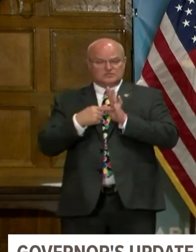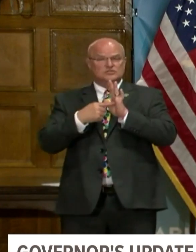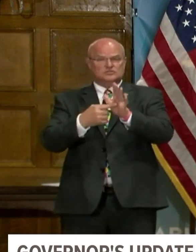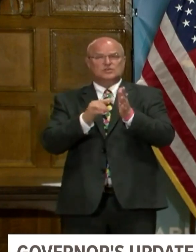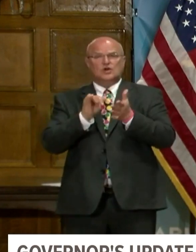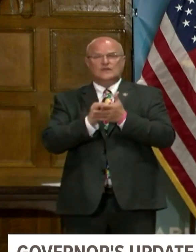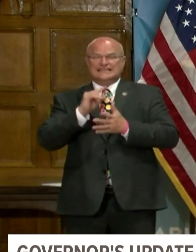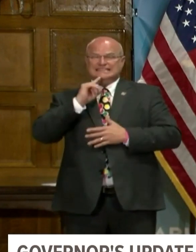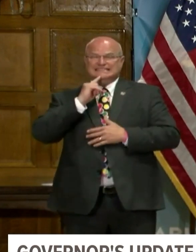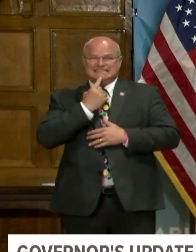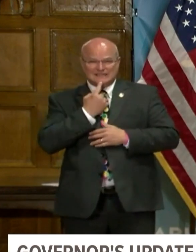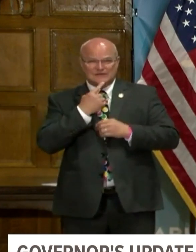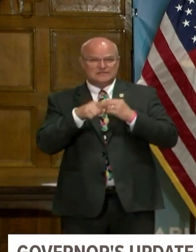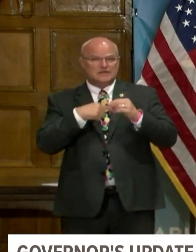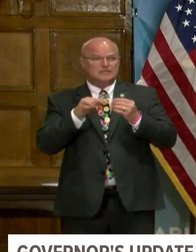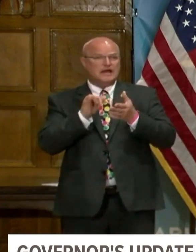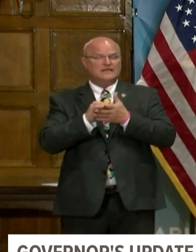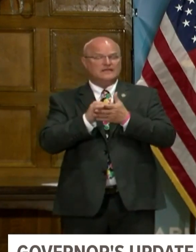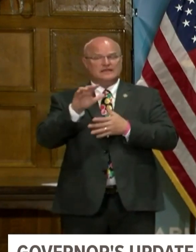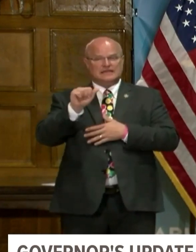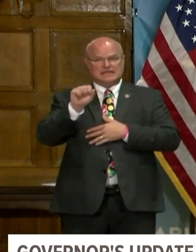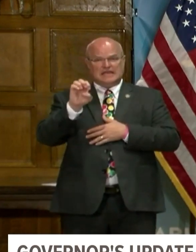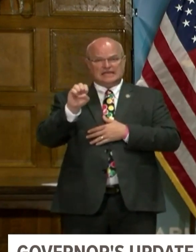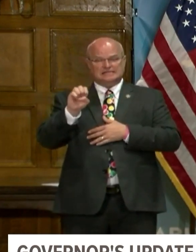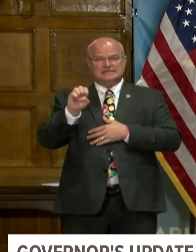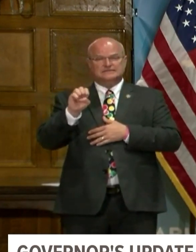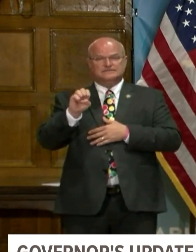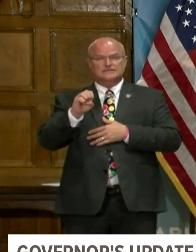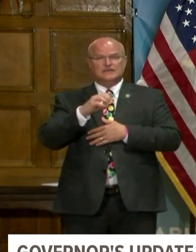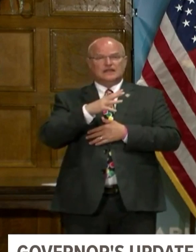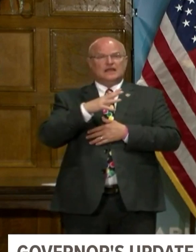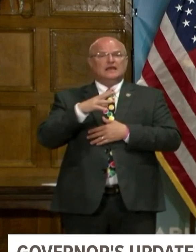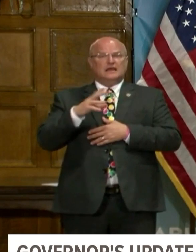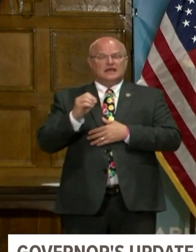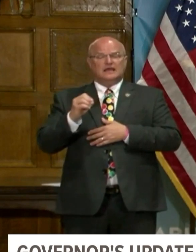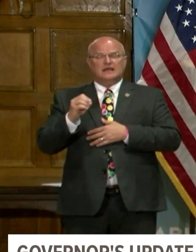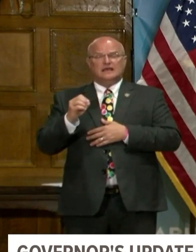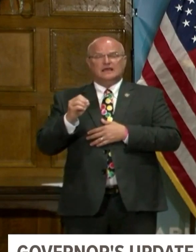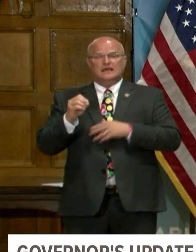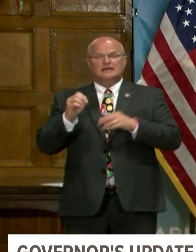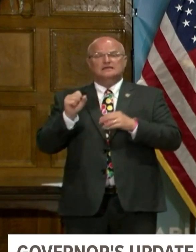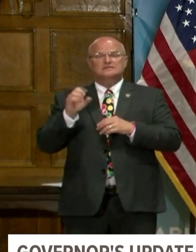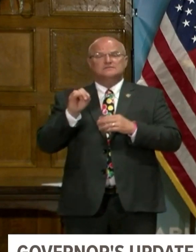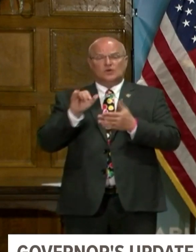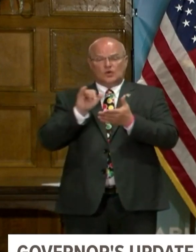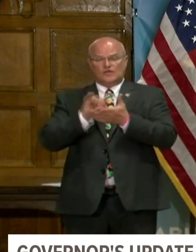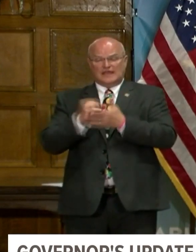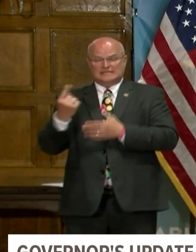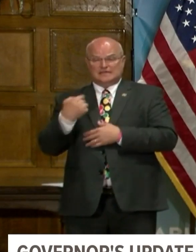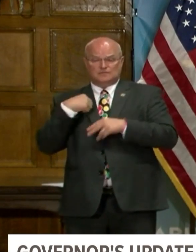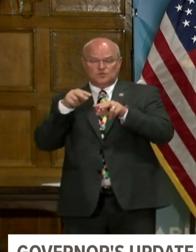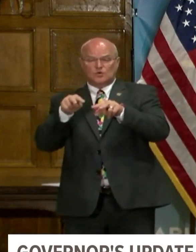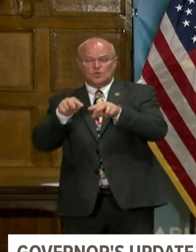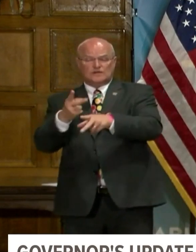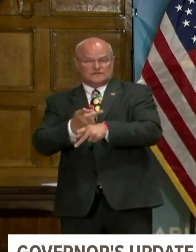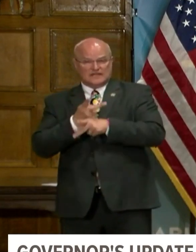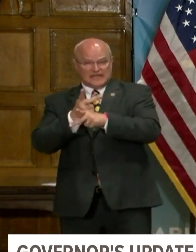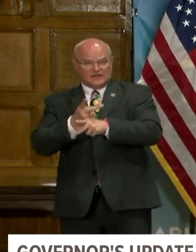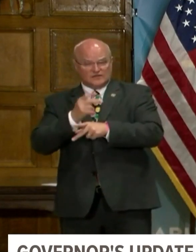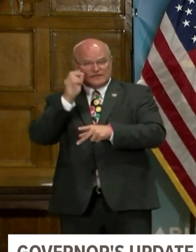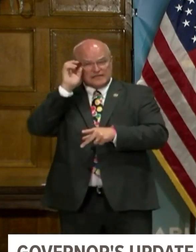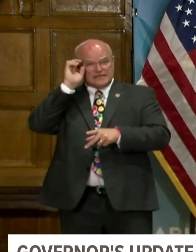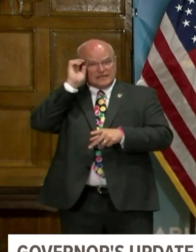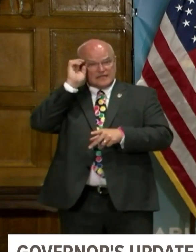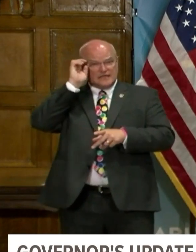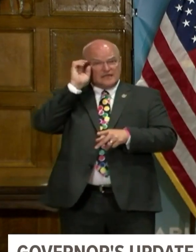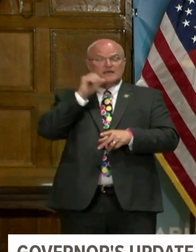the seriousness of the case, and so that's something that we watch very carefully,